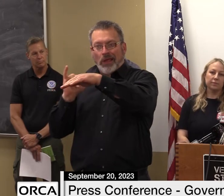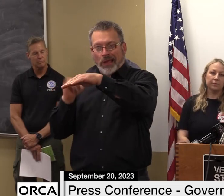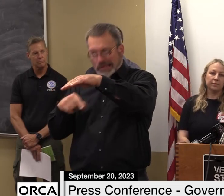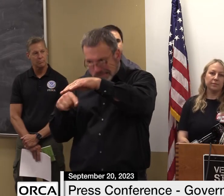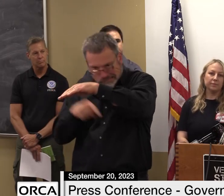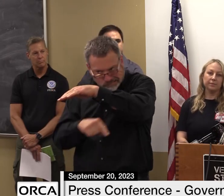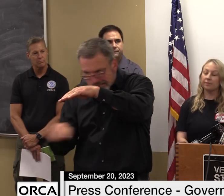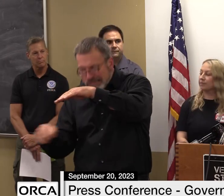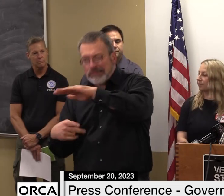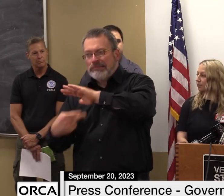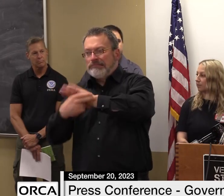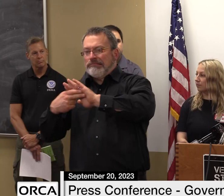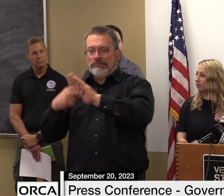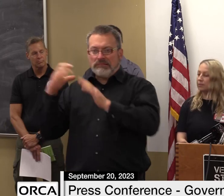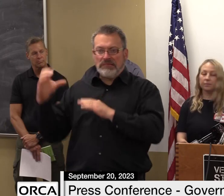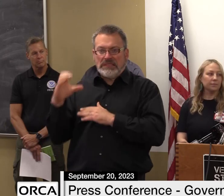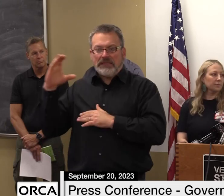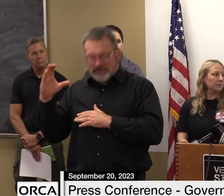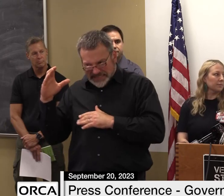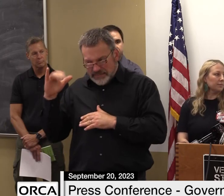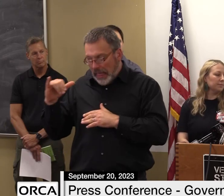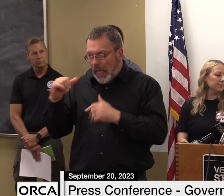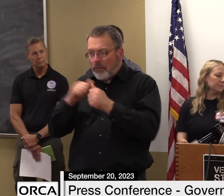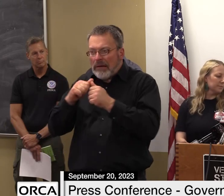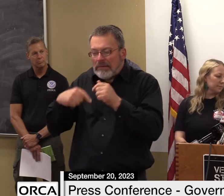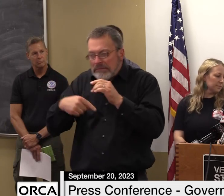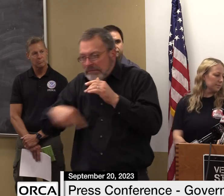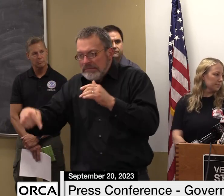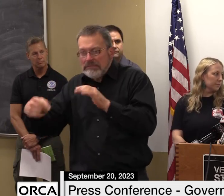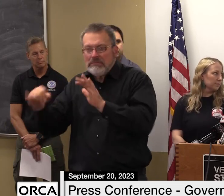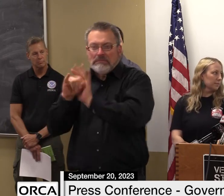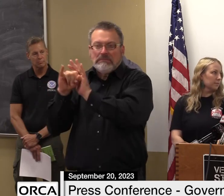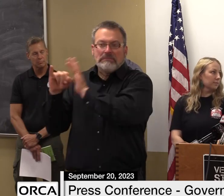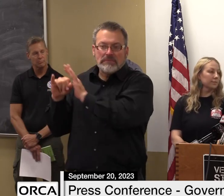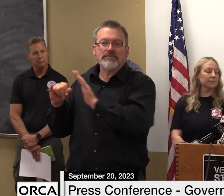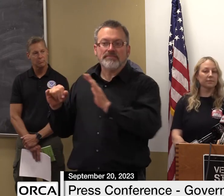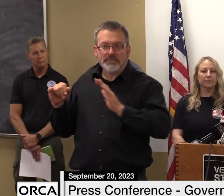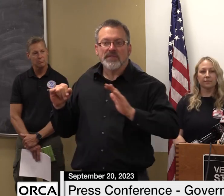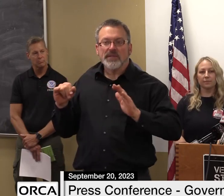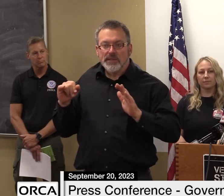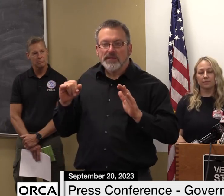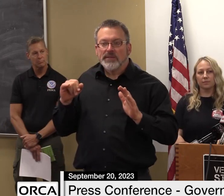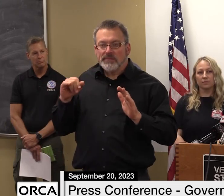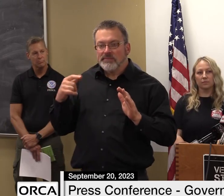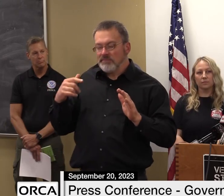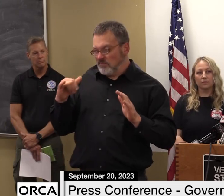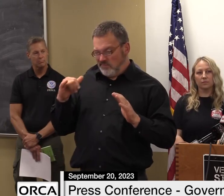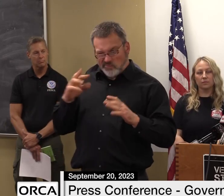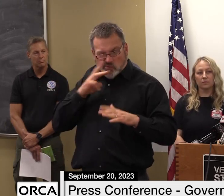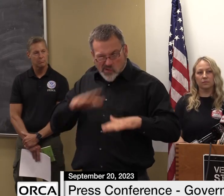level. We knew where the water would start seeping up from the cracks in the floor when the river